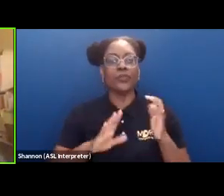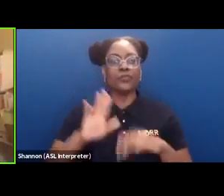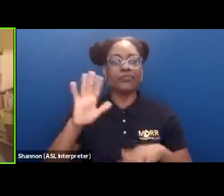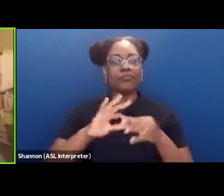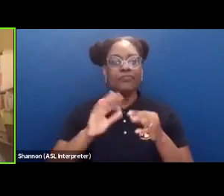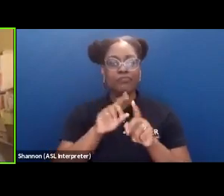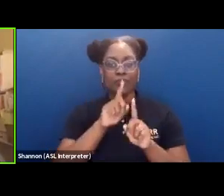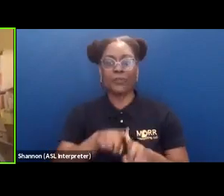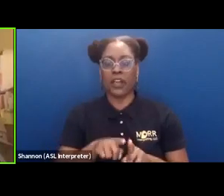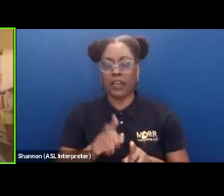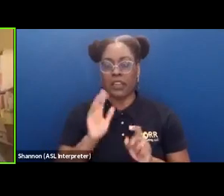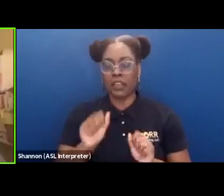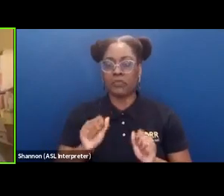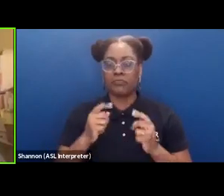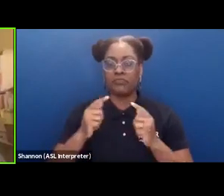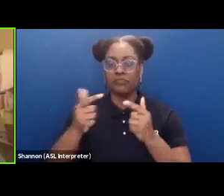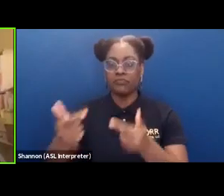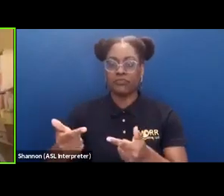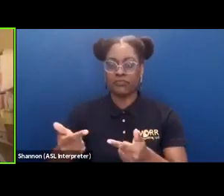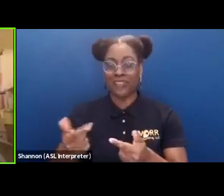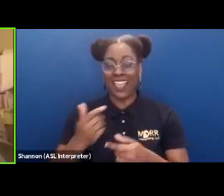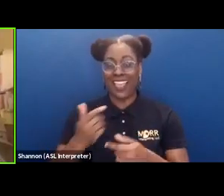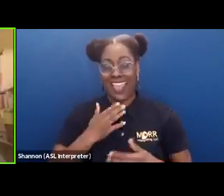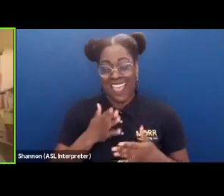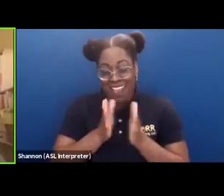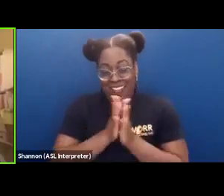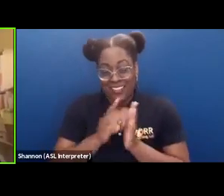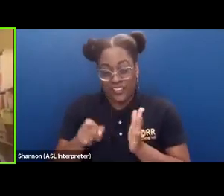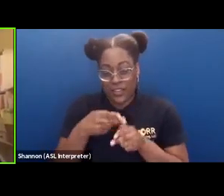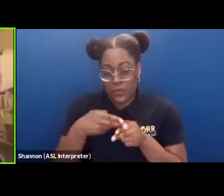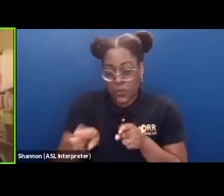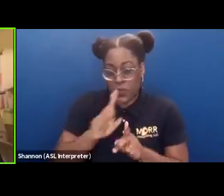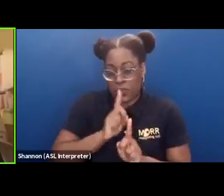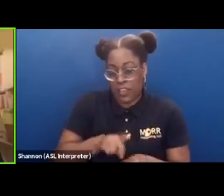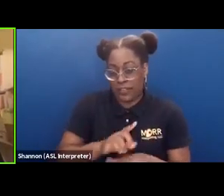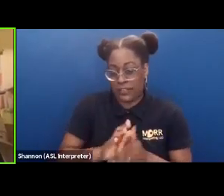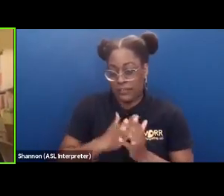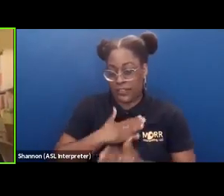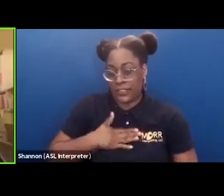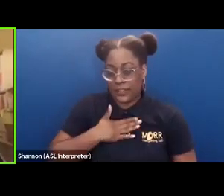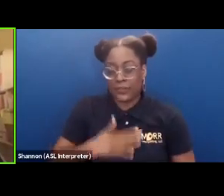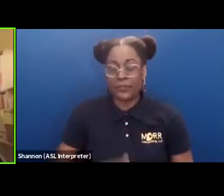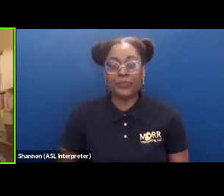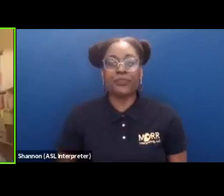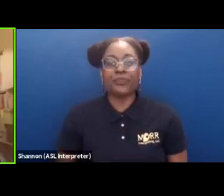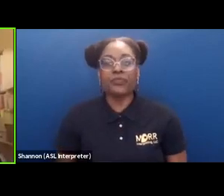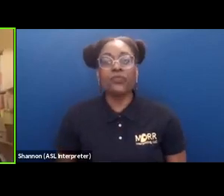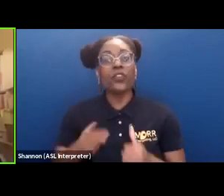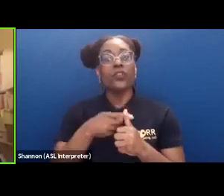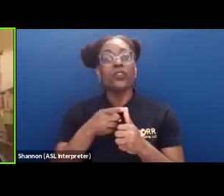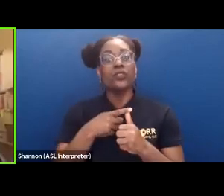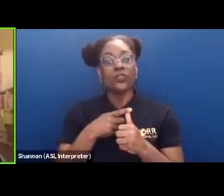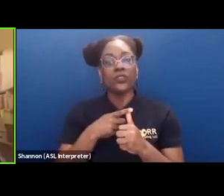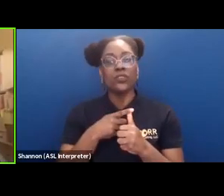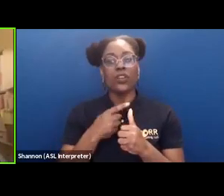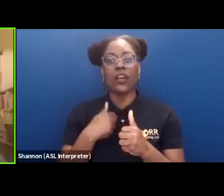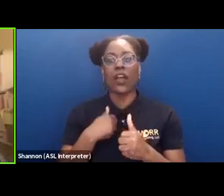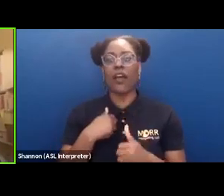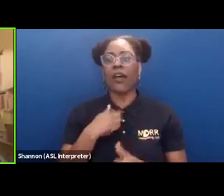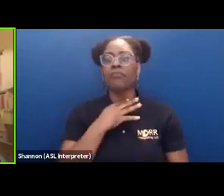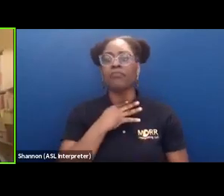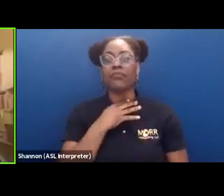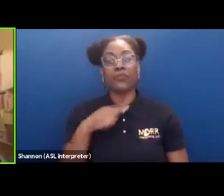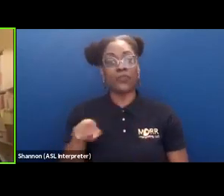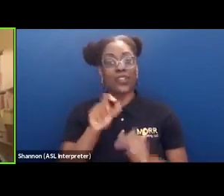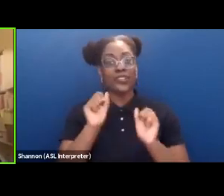possible because we don't have a lot of time. The first question is, I'm wondering if you could all speak to the expected labor